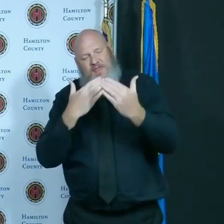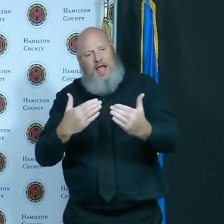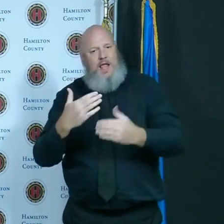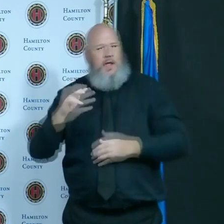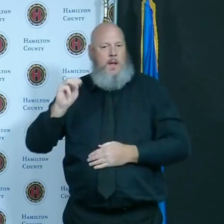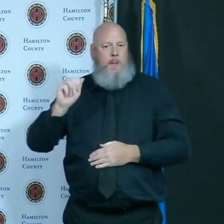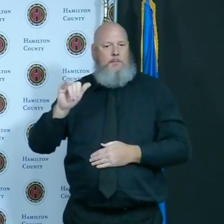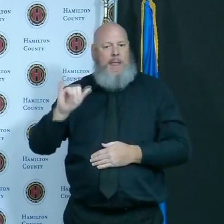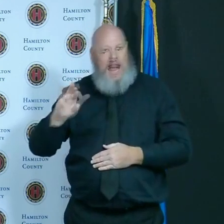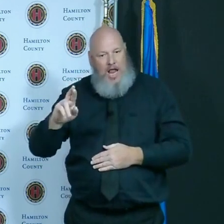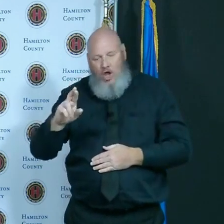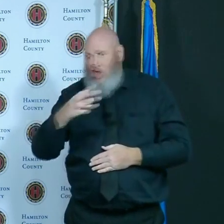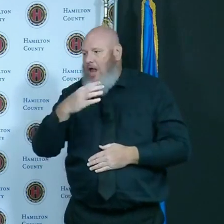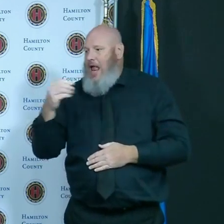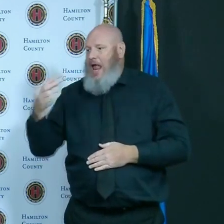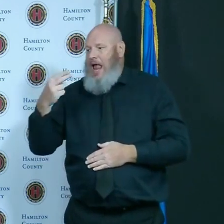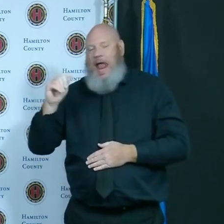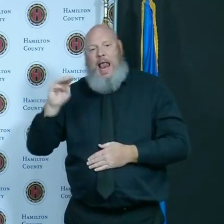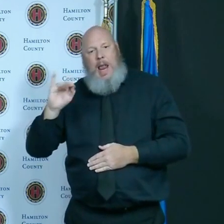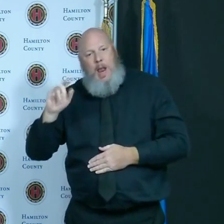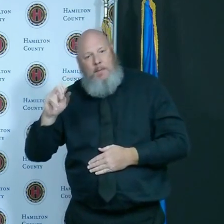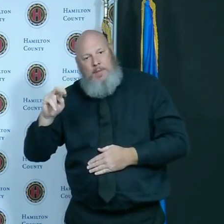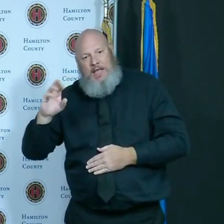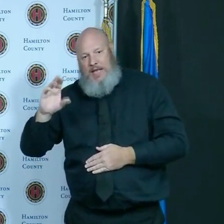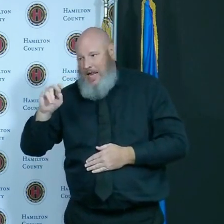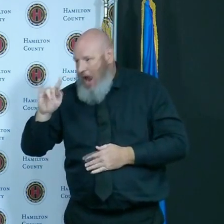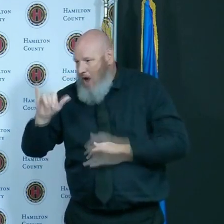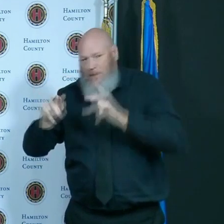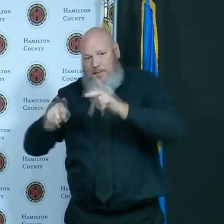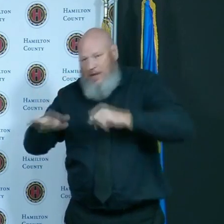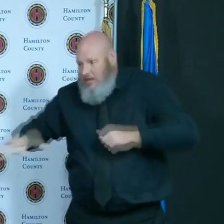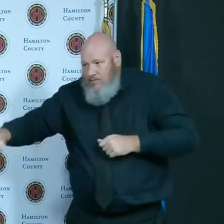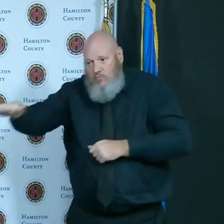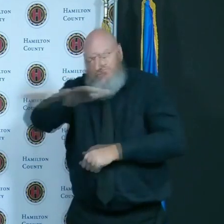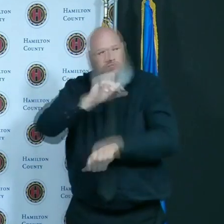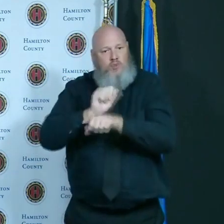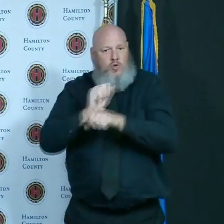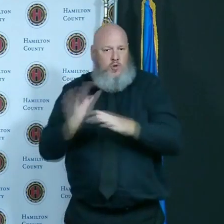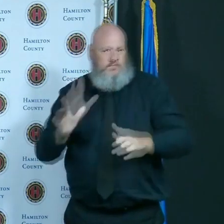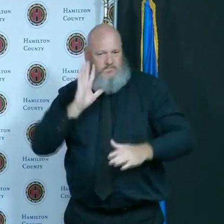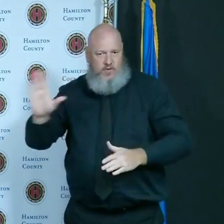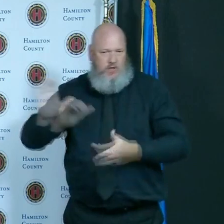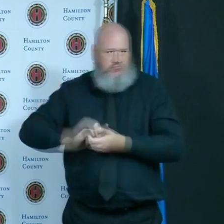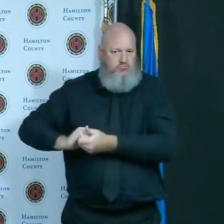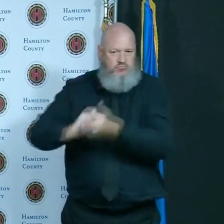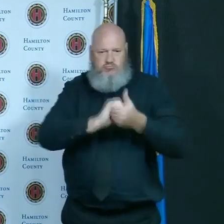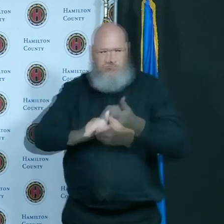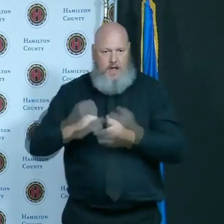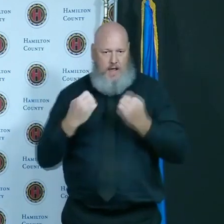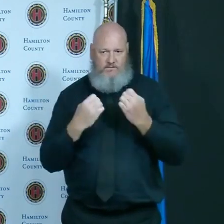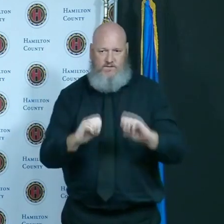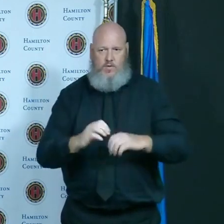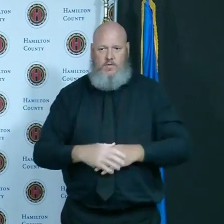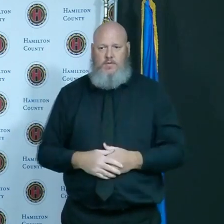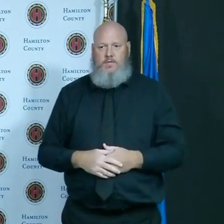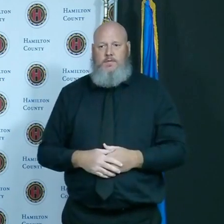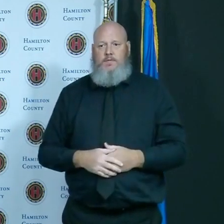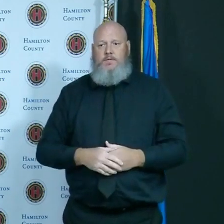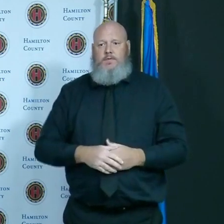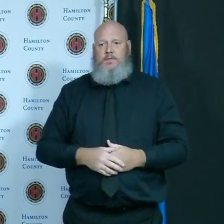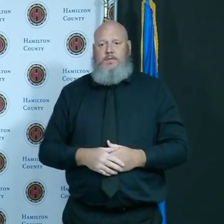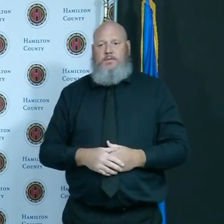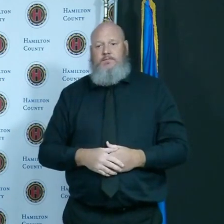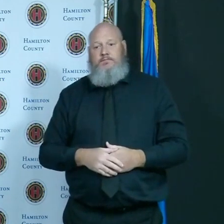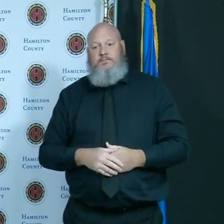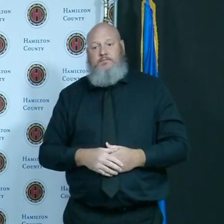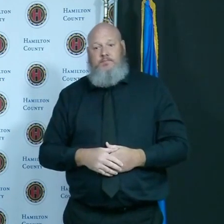so we're ready to go. A couple other things. Don't forget to fill out the census. We need you